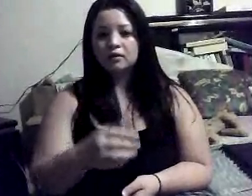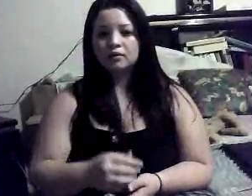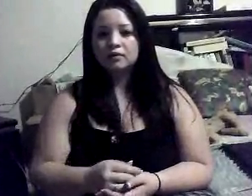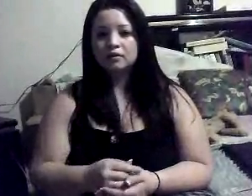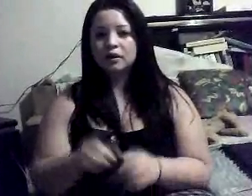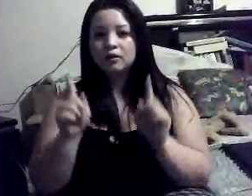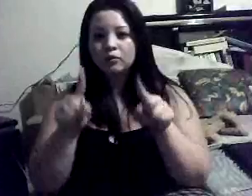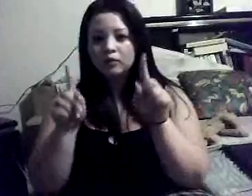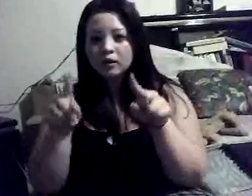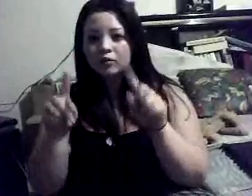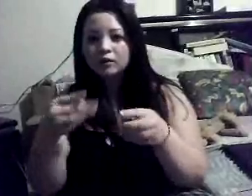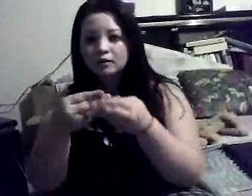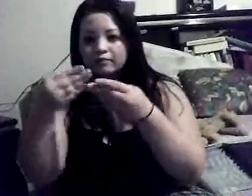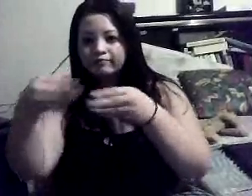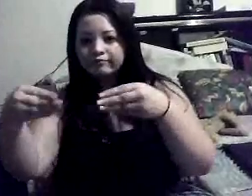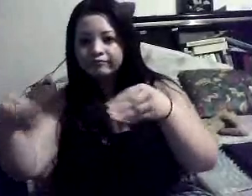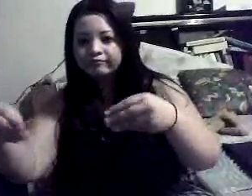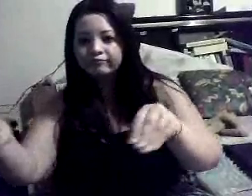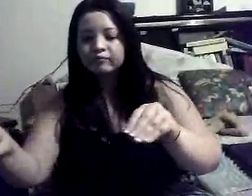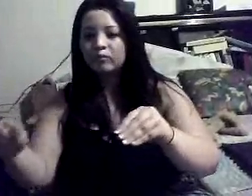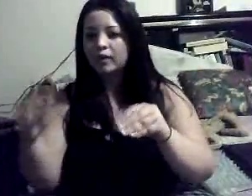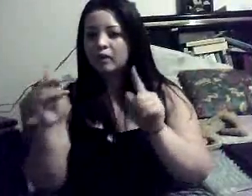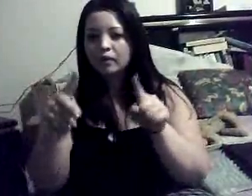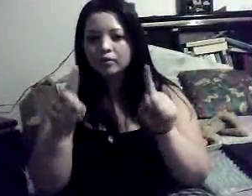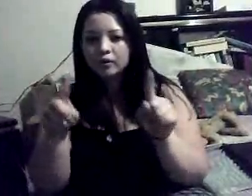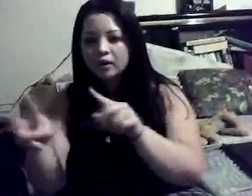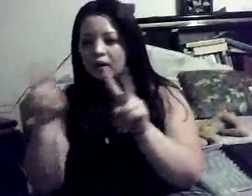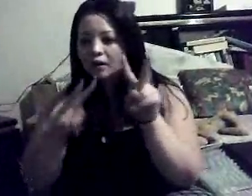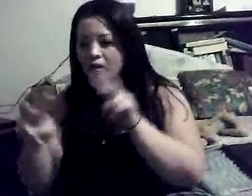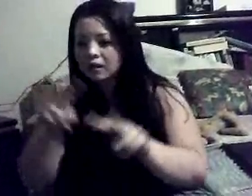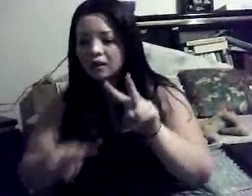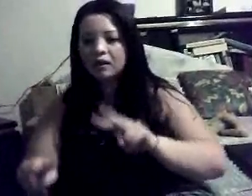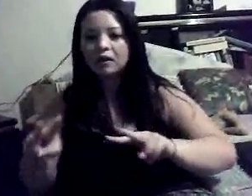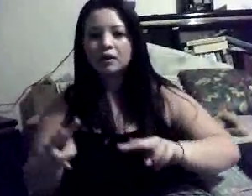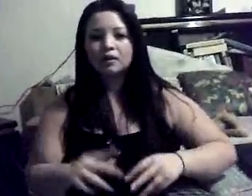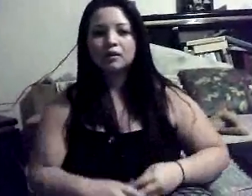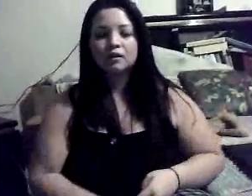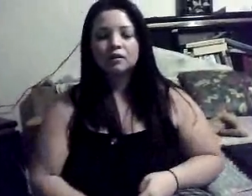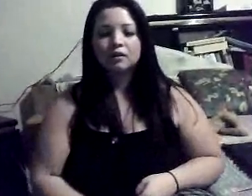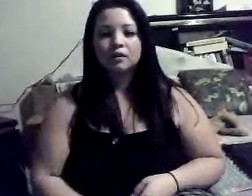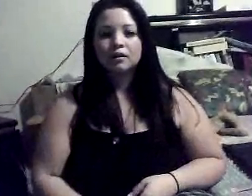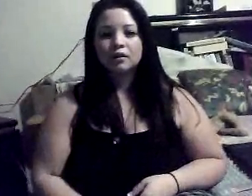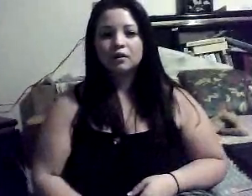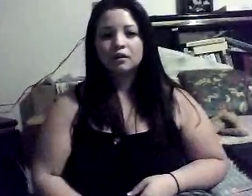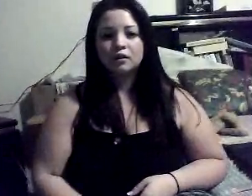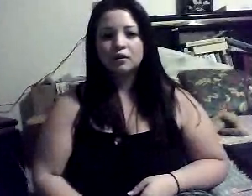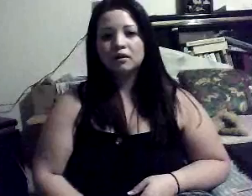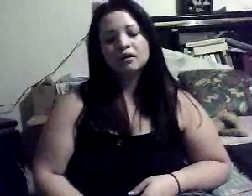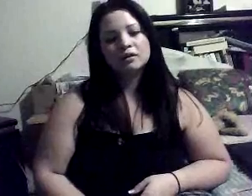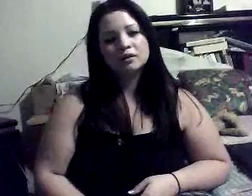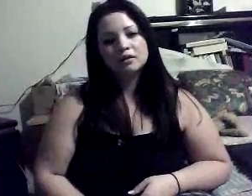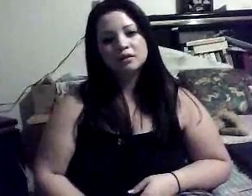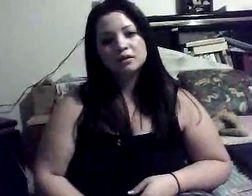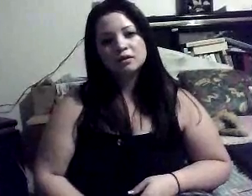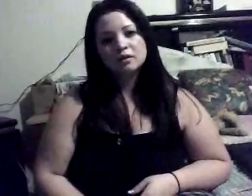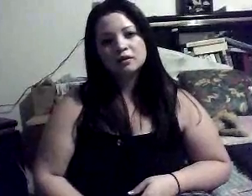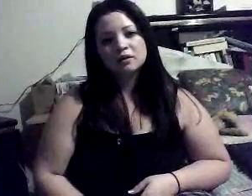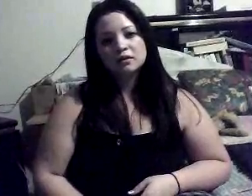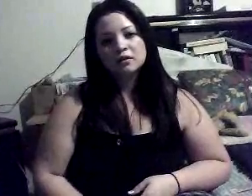And throughout the years, I've collected a wonderful collection of Victorian furniture. In